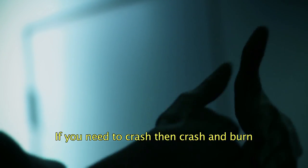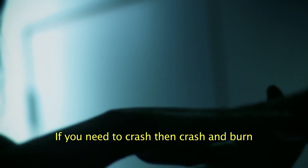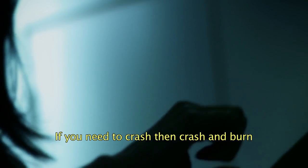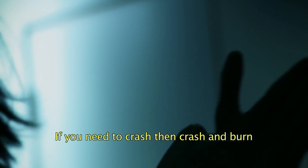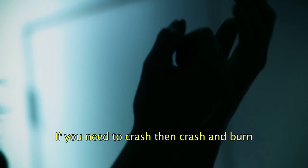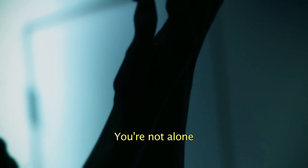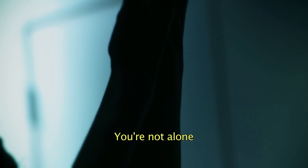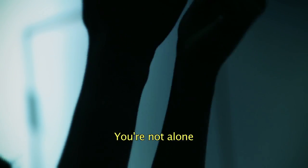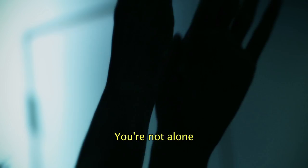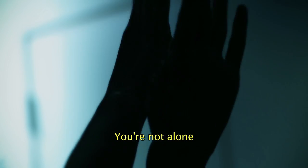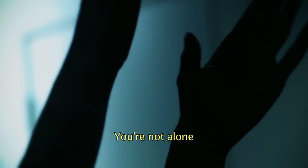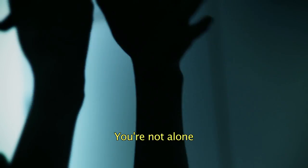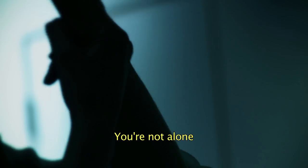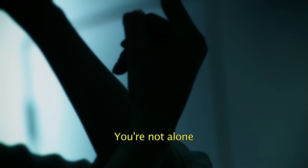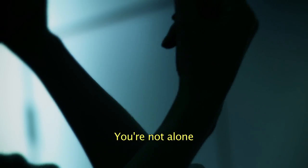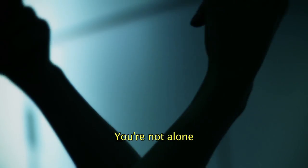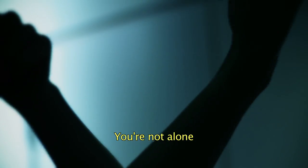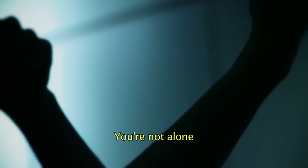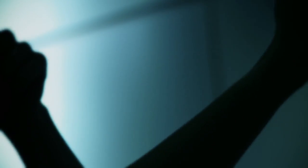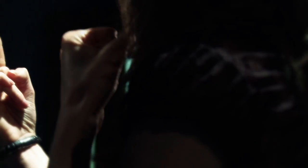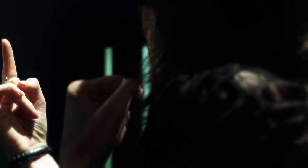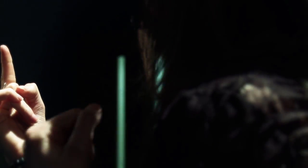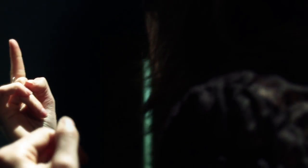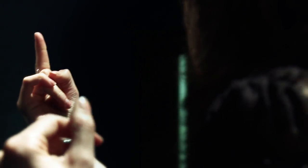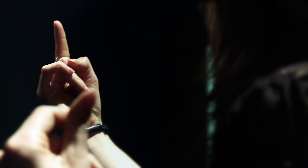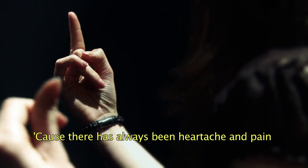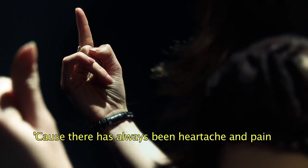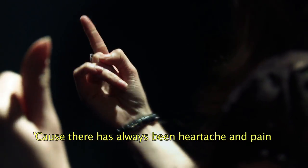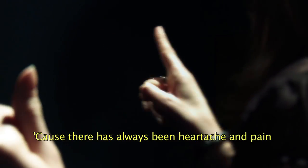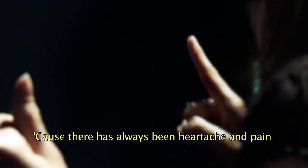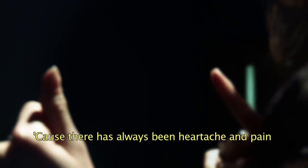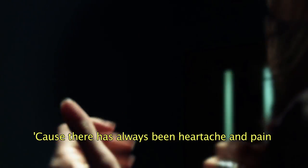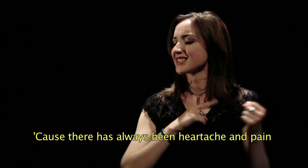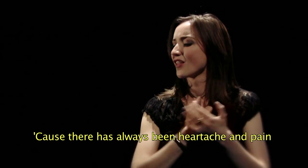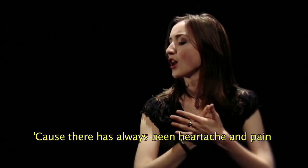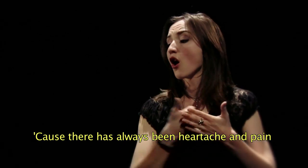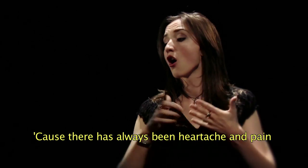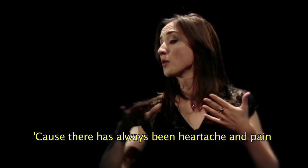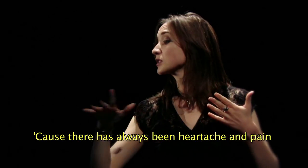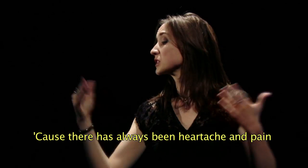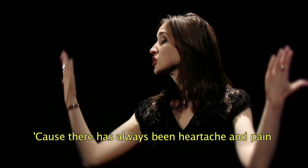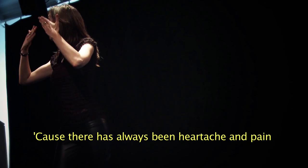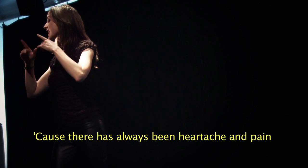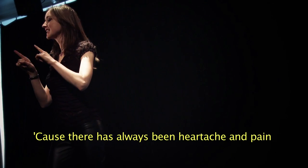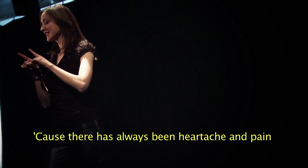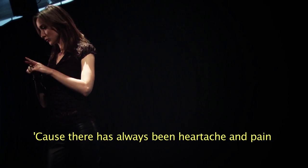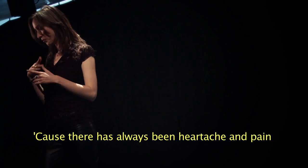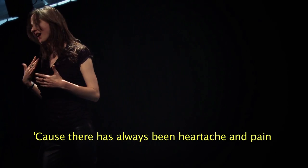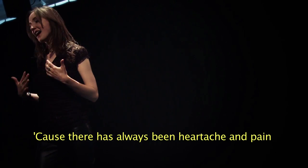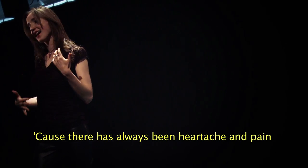I'm crushing but you're not alone Cause there's always been heartache and pain